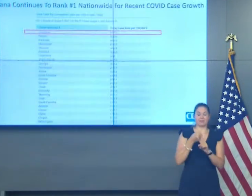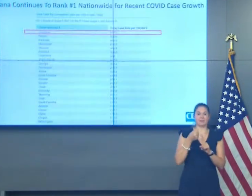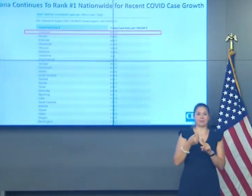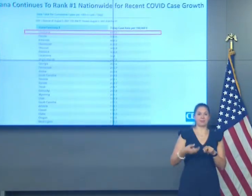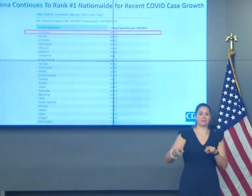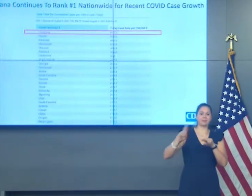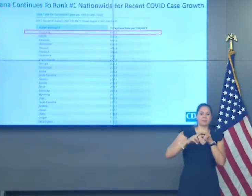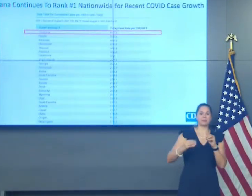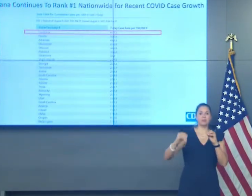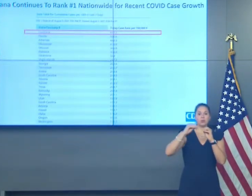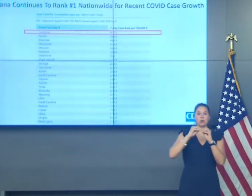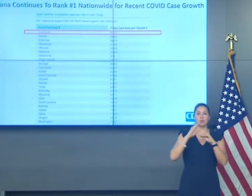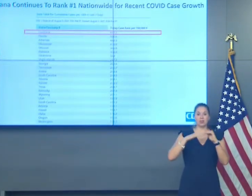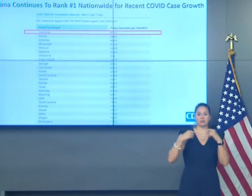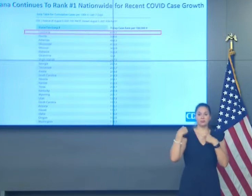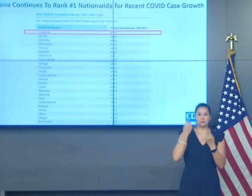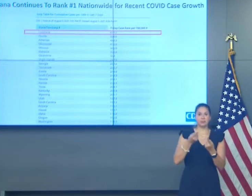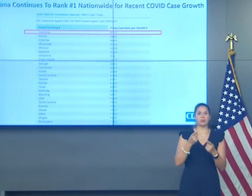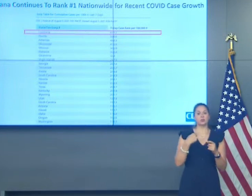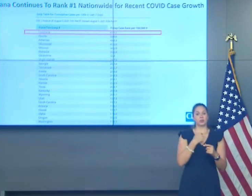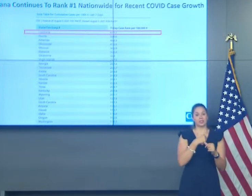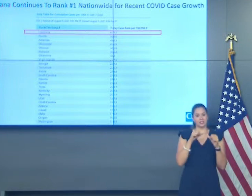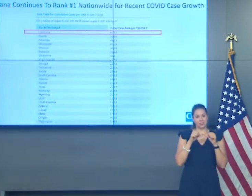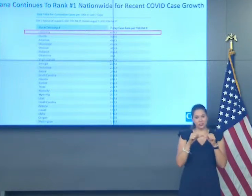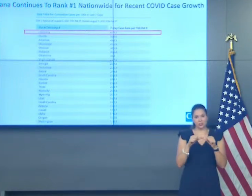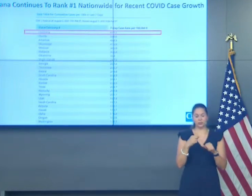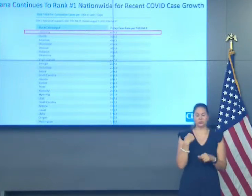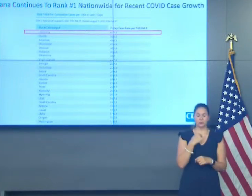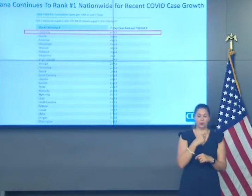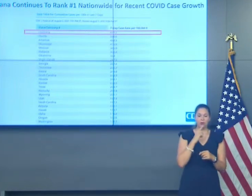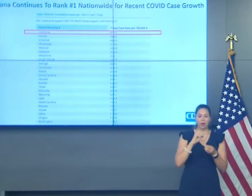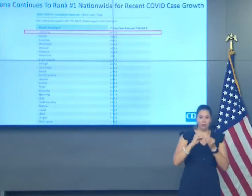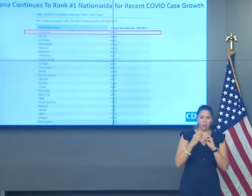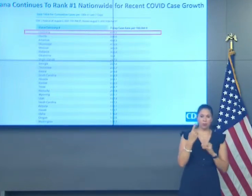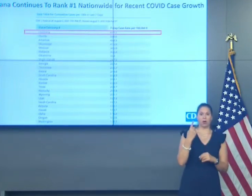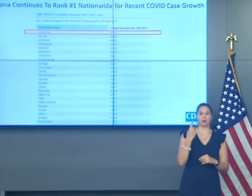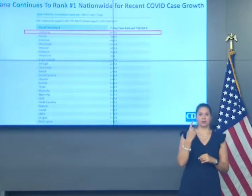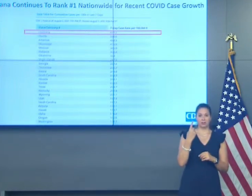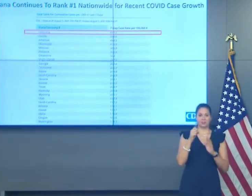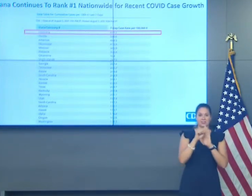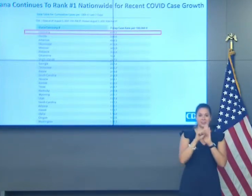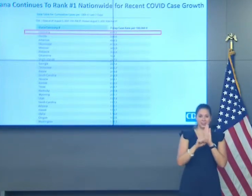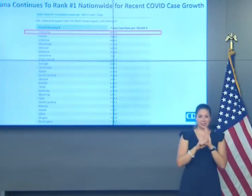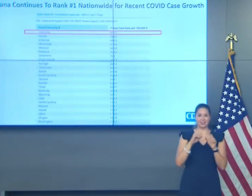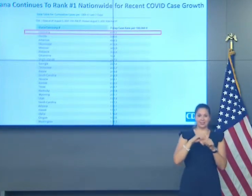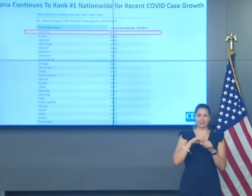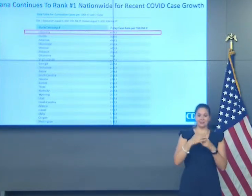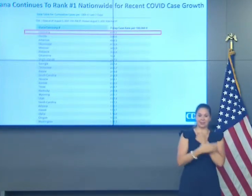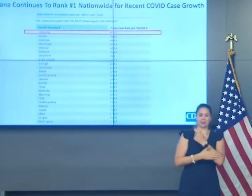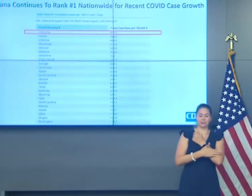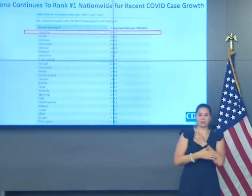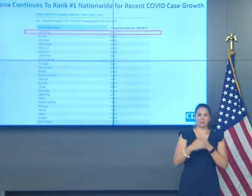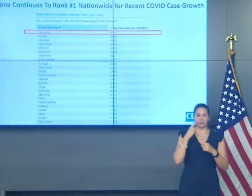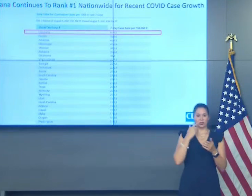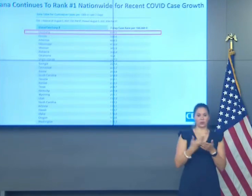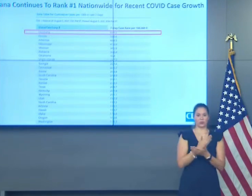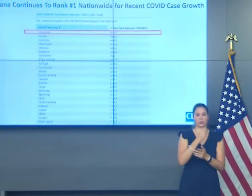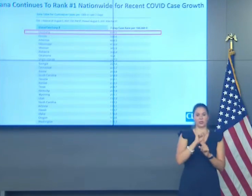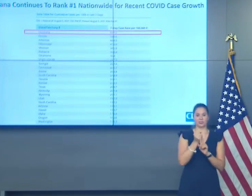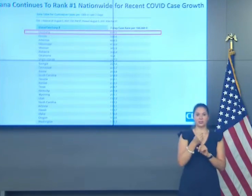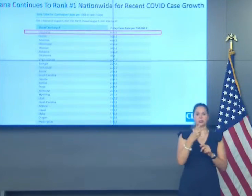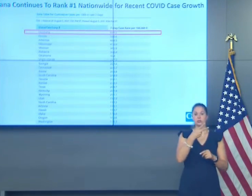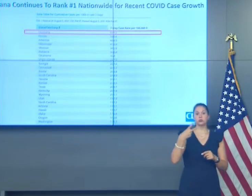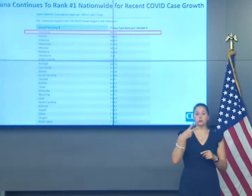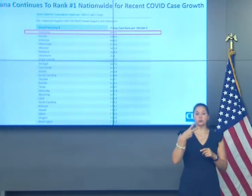The next slide. We continue, as the governor noted, to be the #1 state in the country for new cases. And the #2 state,